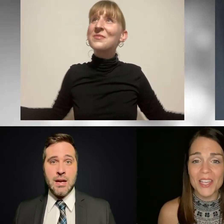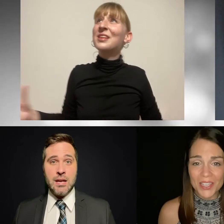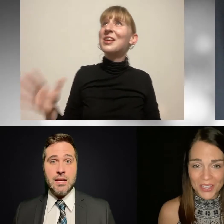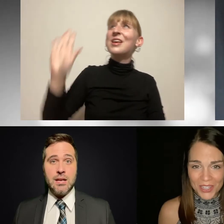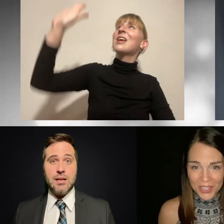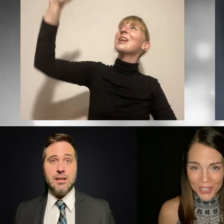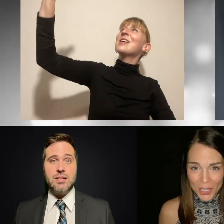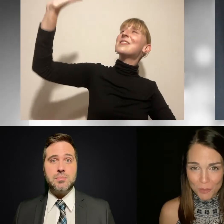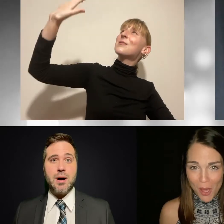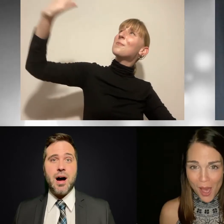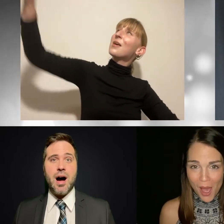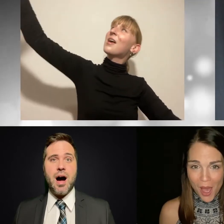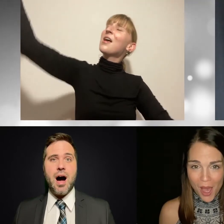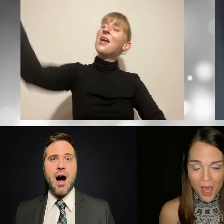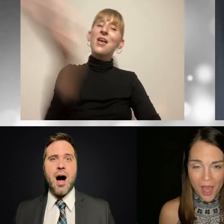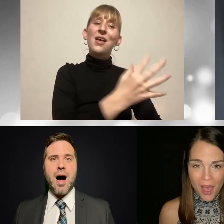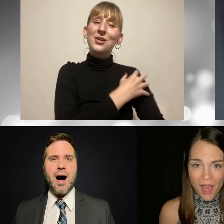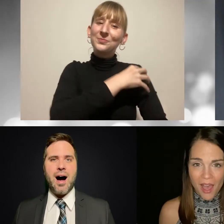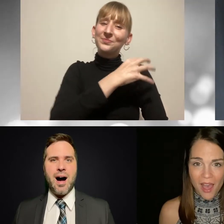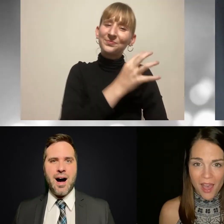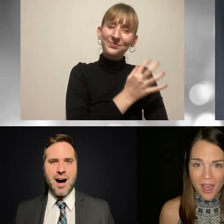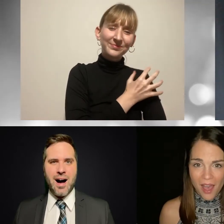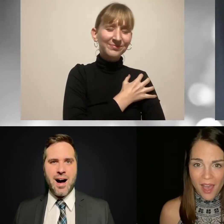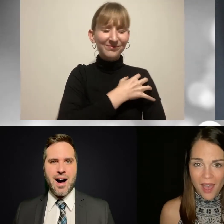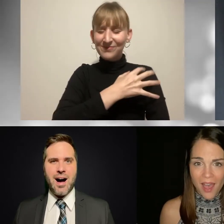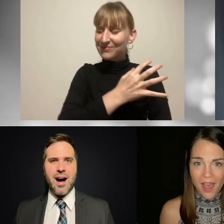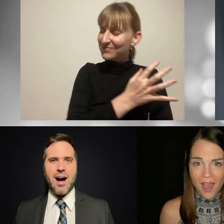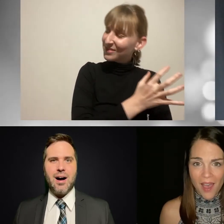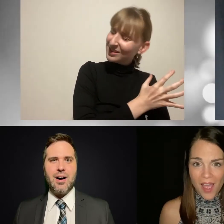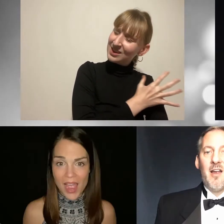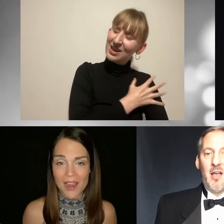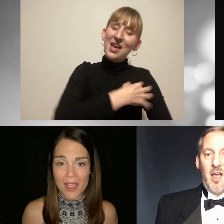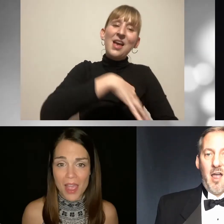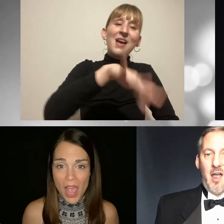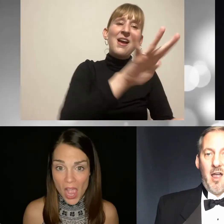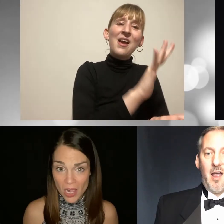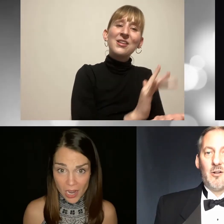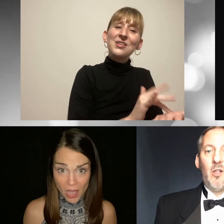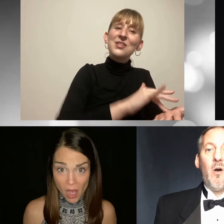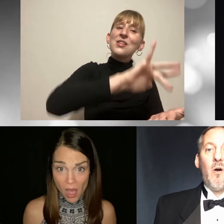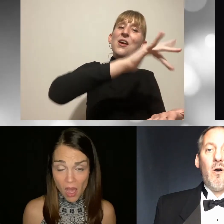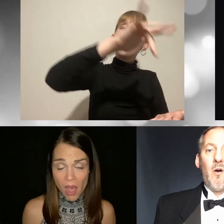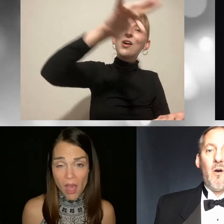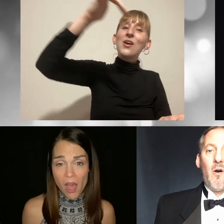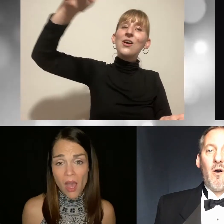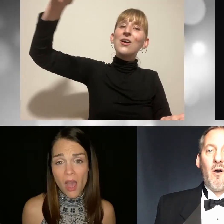His power and